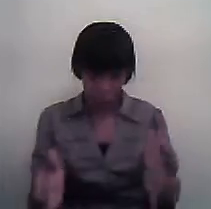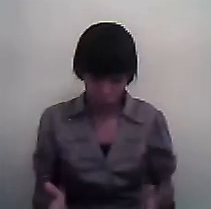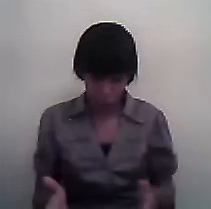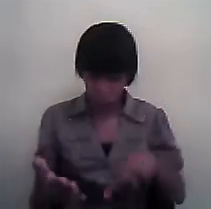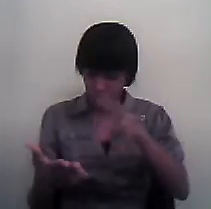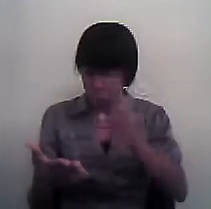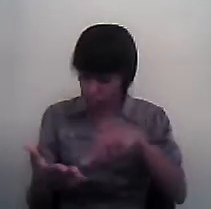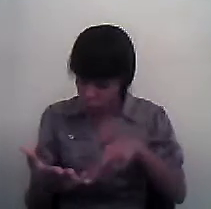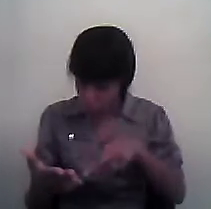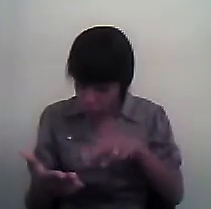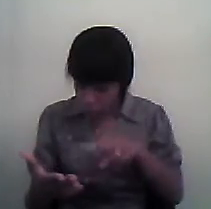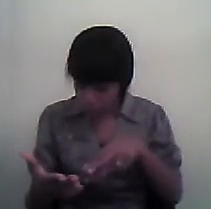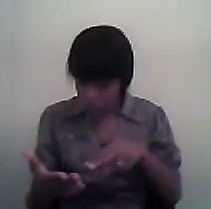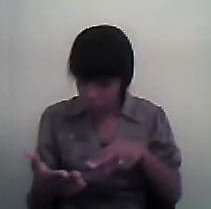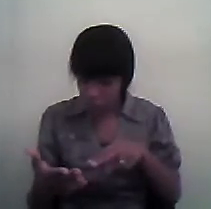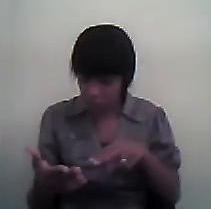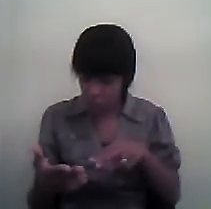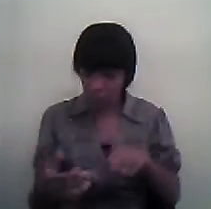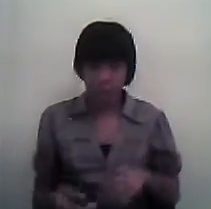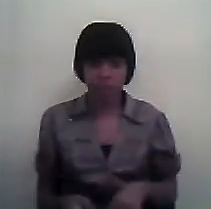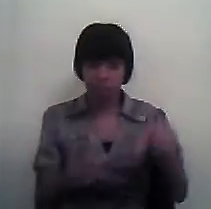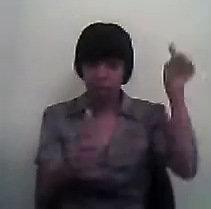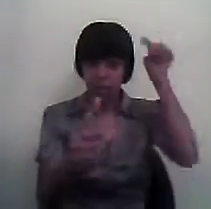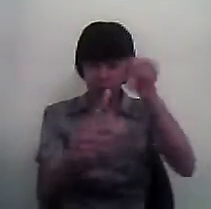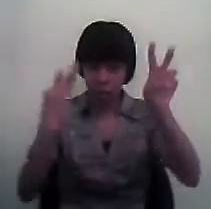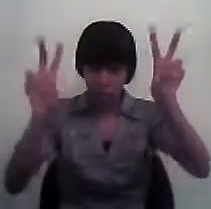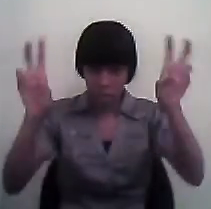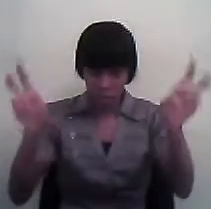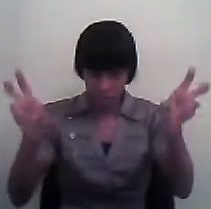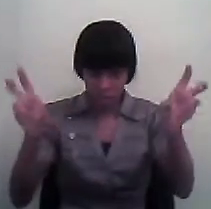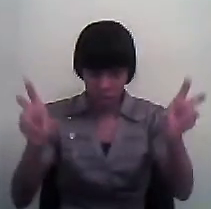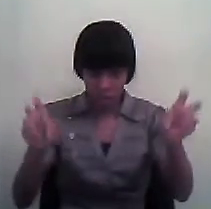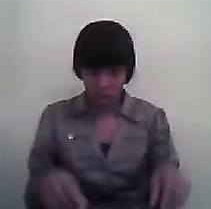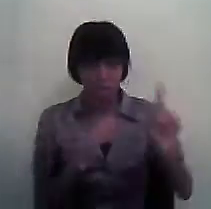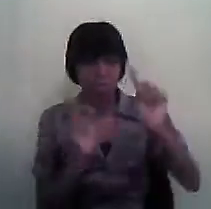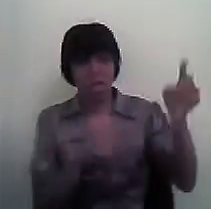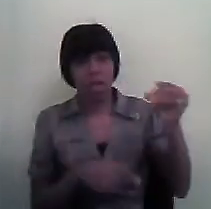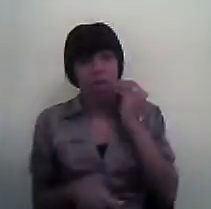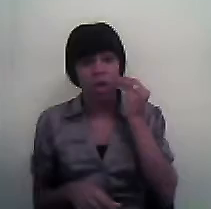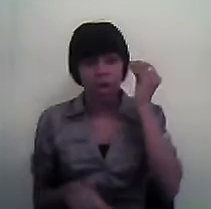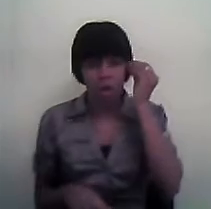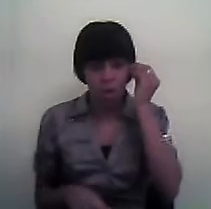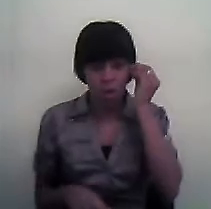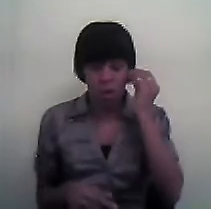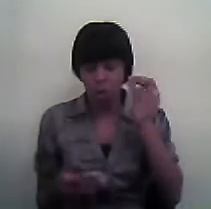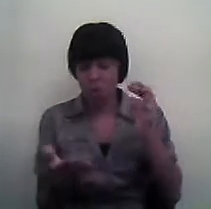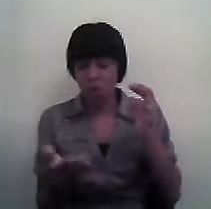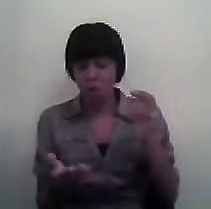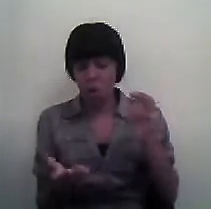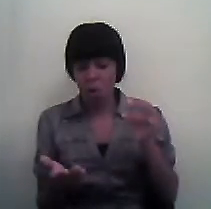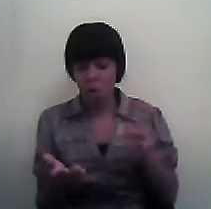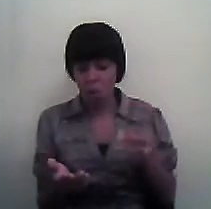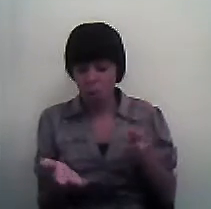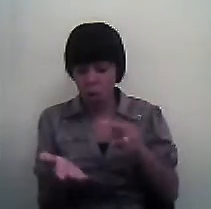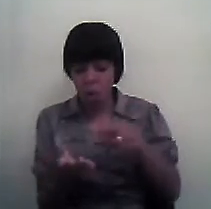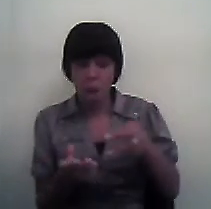their own research project. And you can really arrange this however you'd like. I usually have students practice the skills that I'm working on